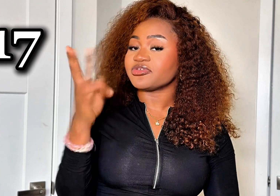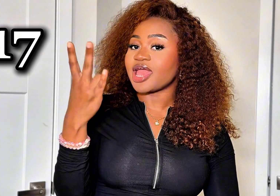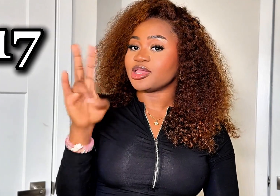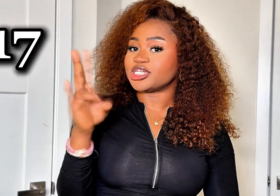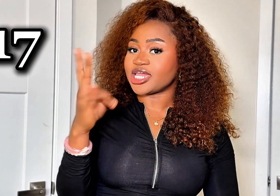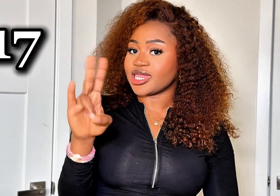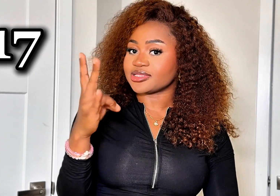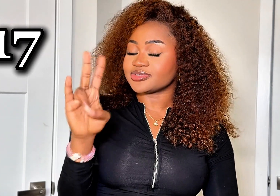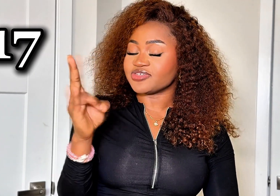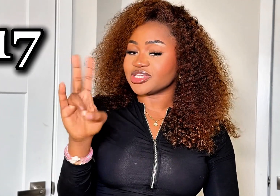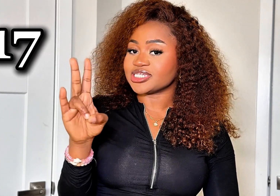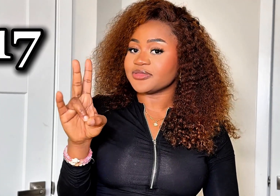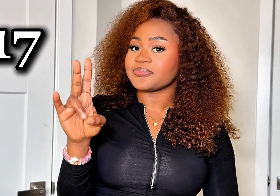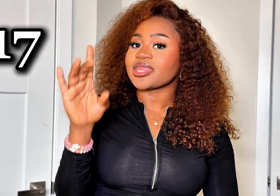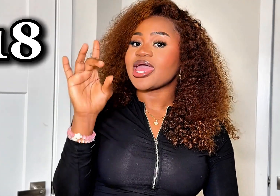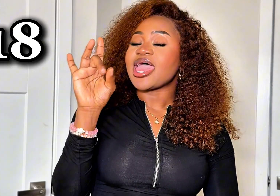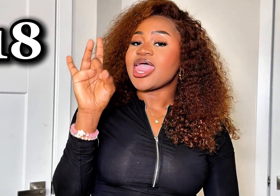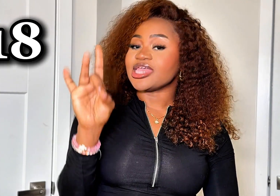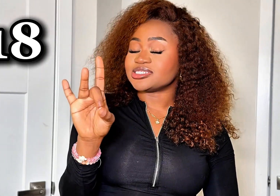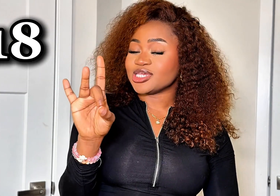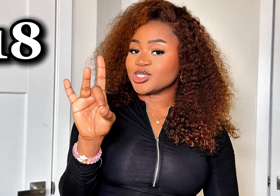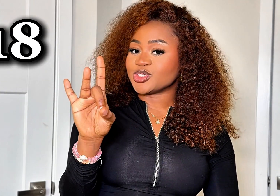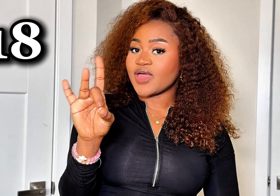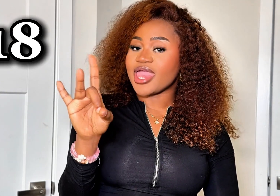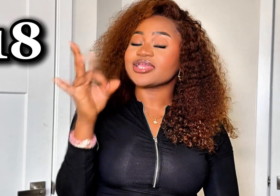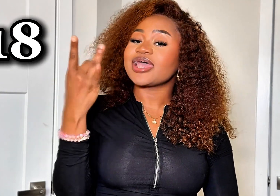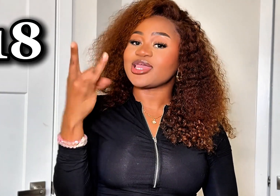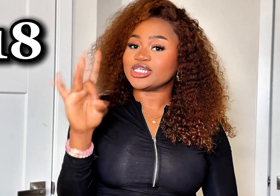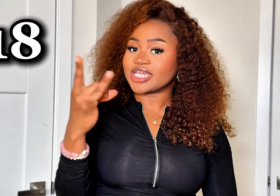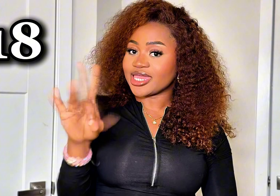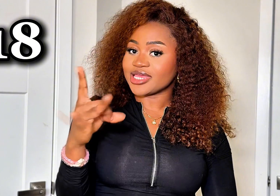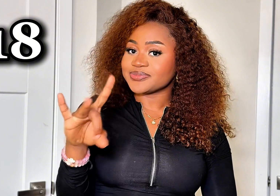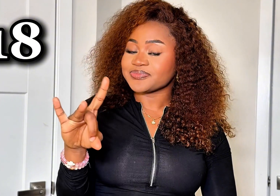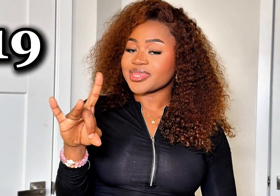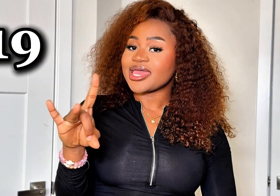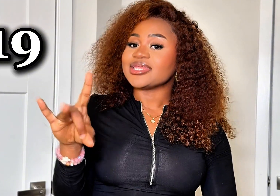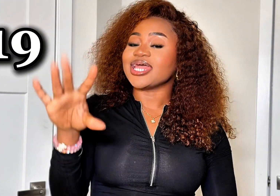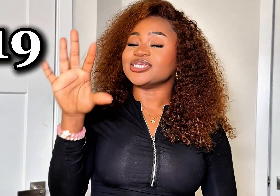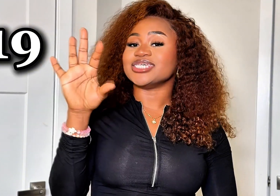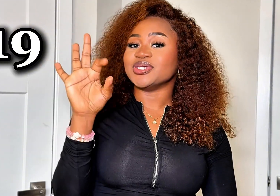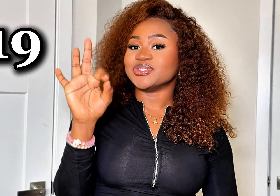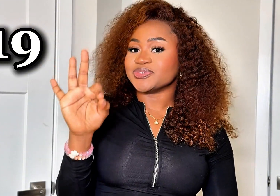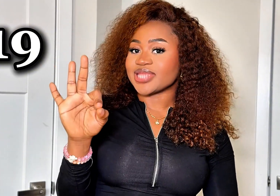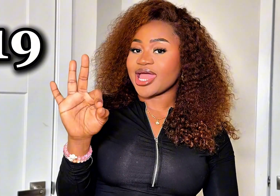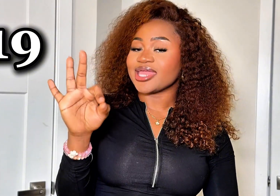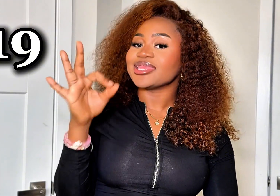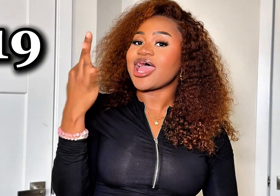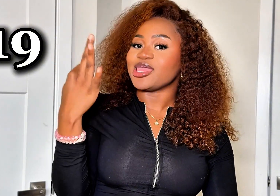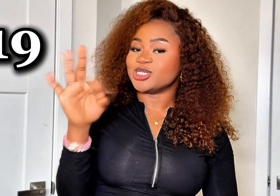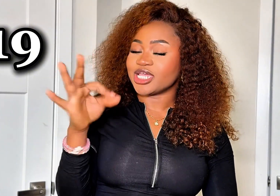and you shake it. 17. 18, you do 8 and you shake it. 19, you do 9 and you shake